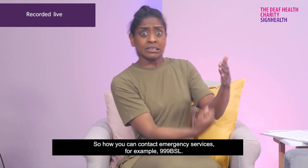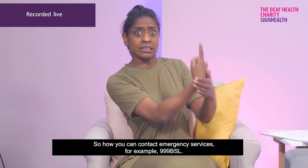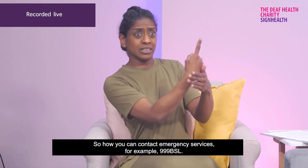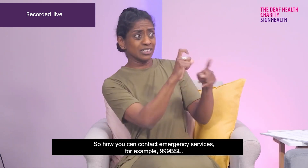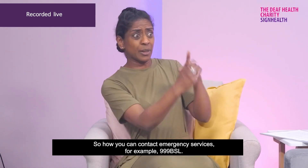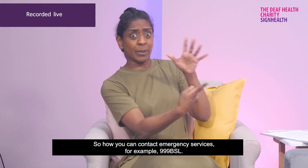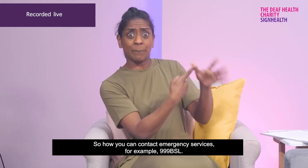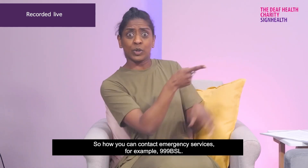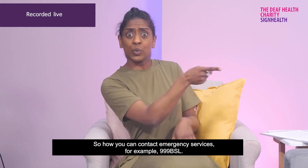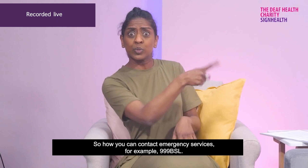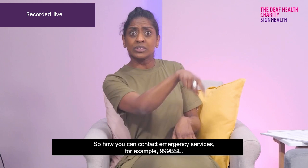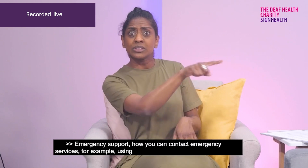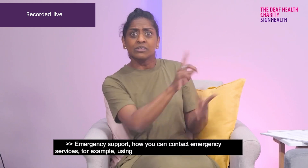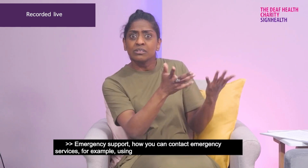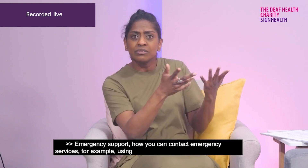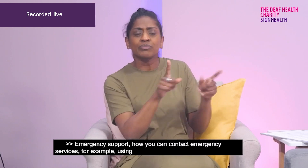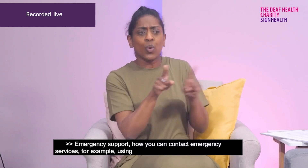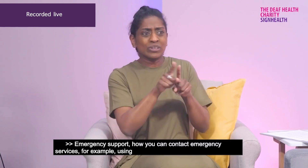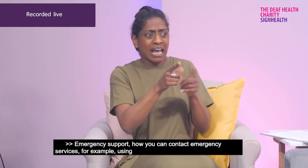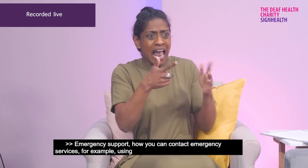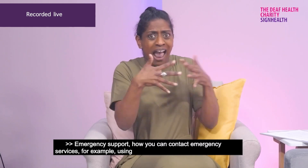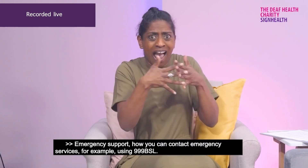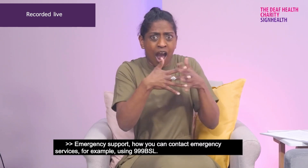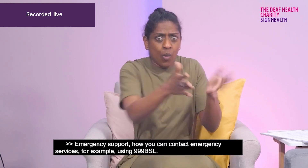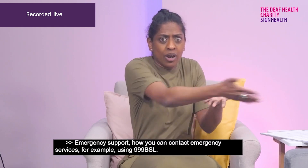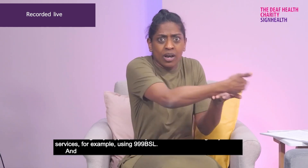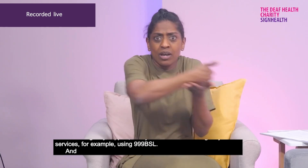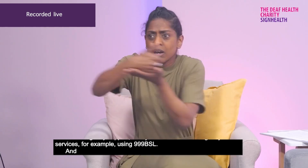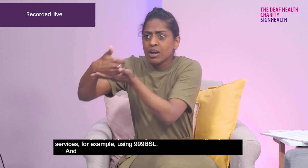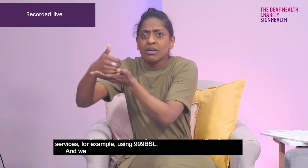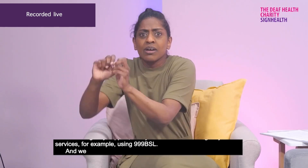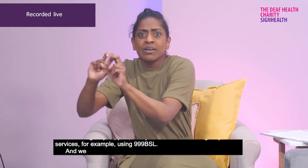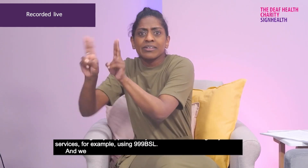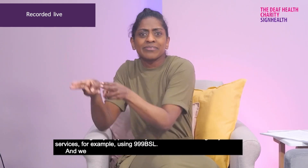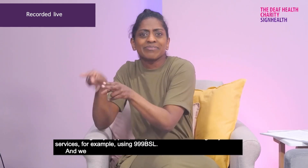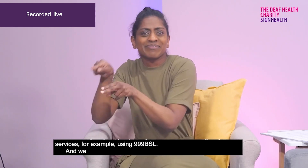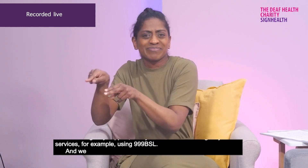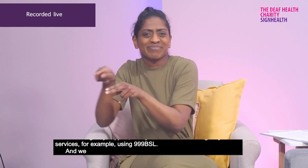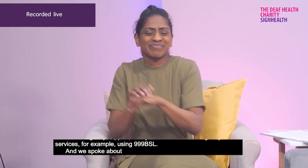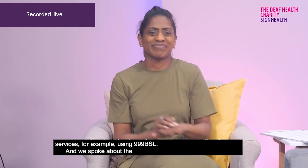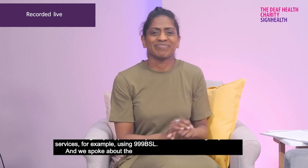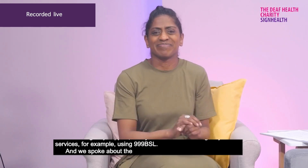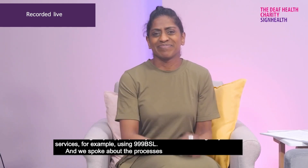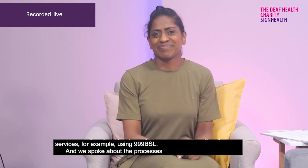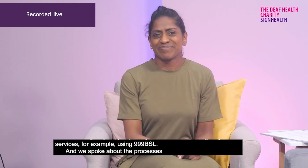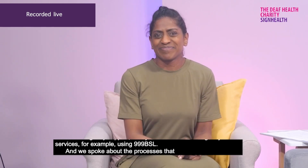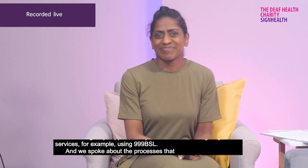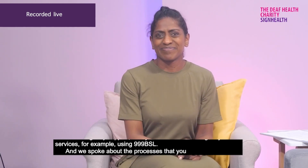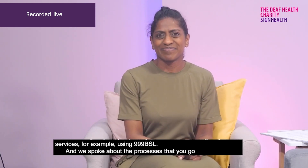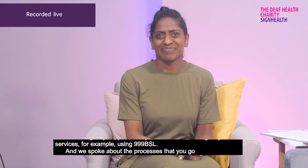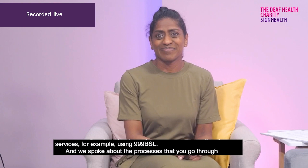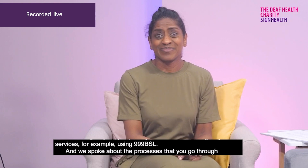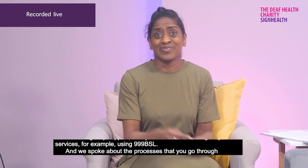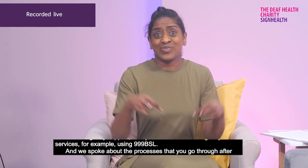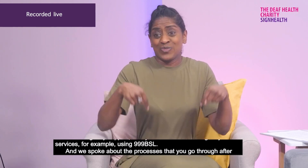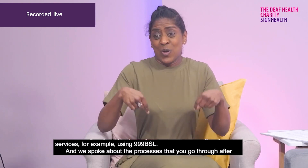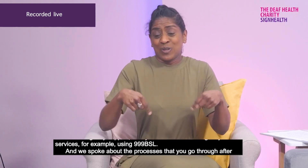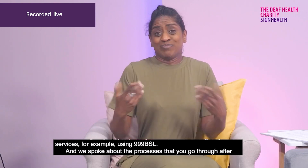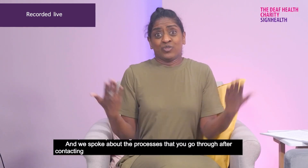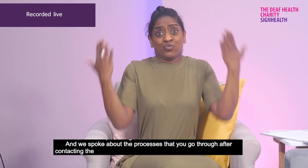And we spoke about the processes that you go through after contacting the police and how you might be supported to go to a